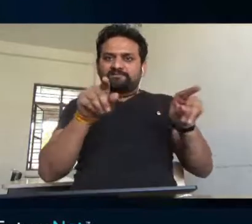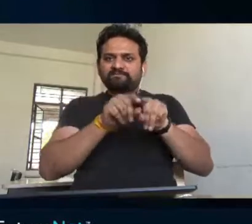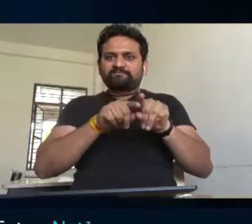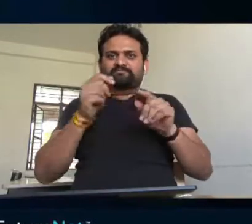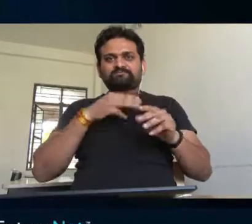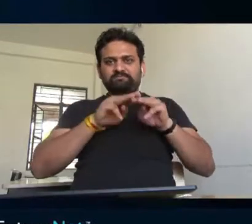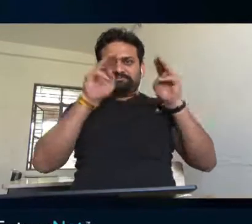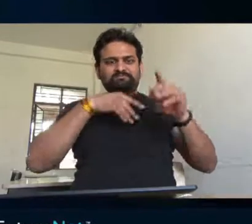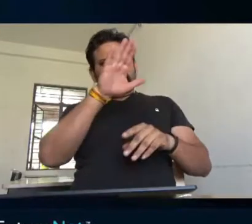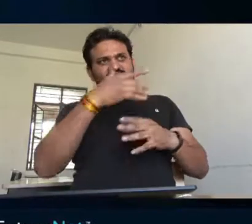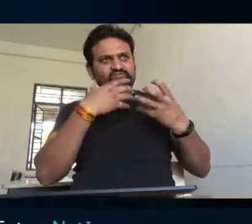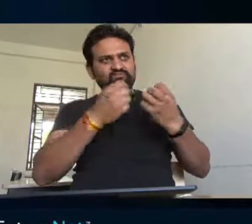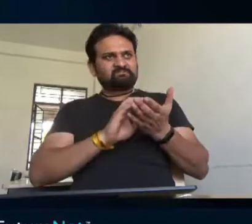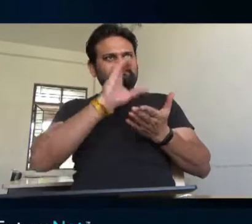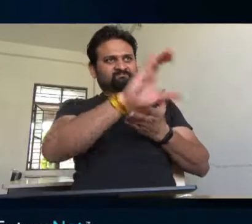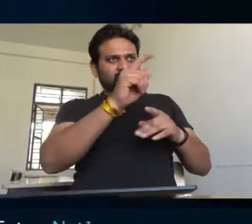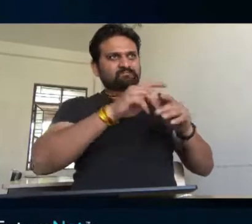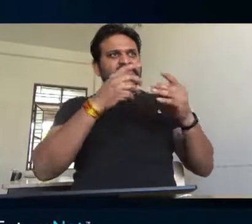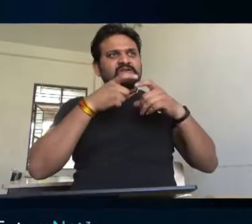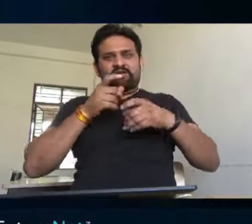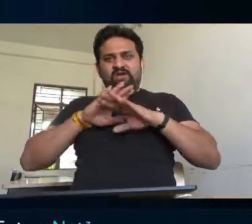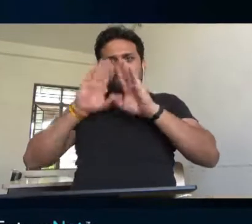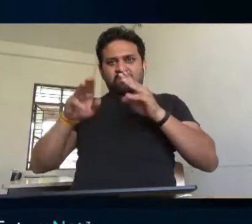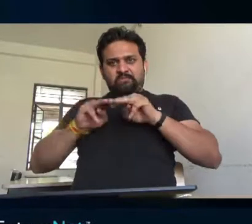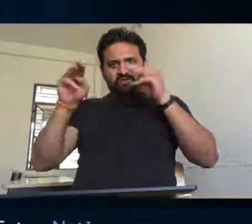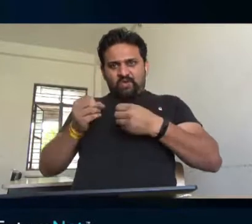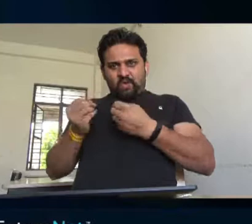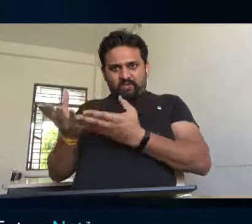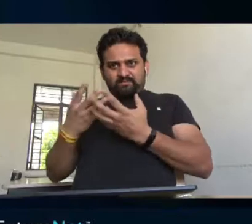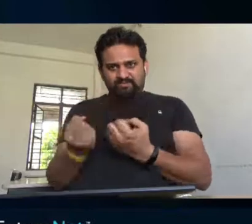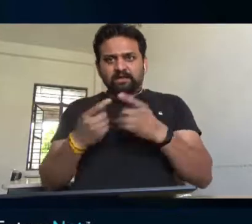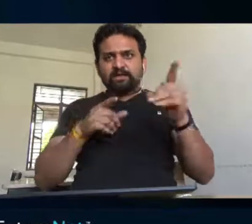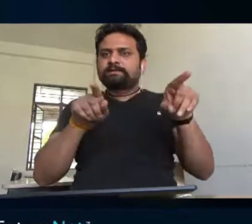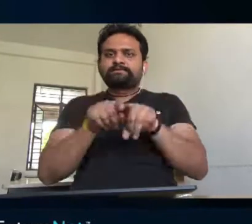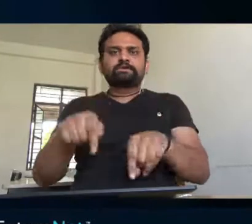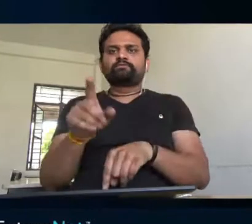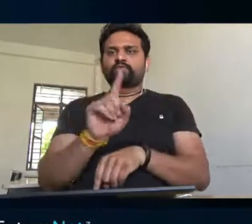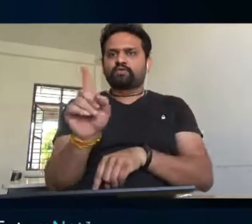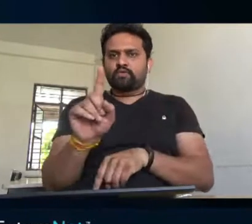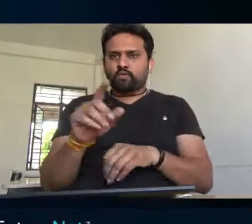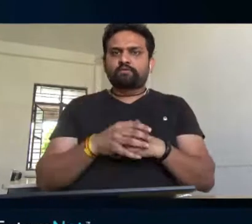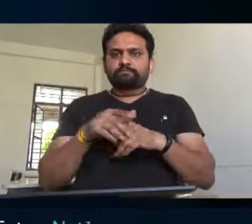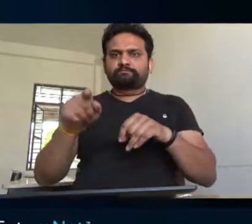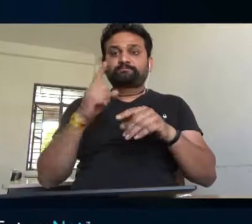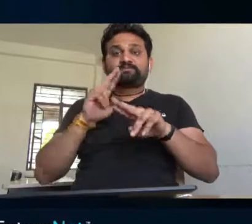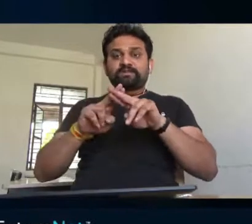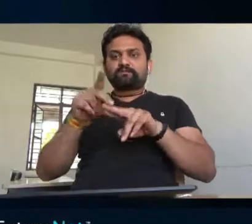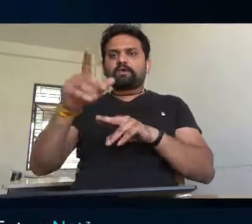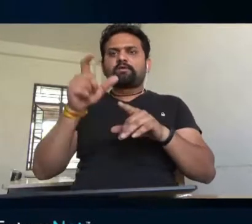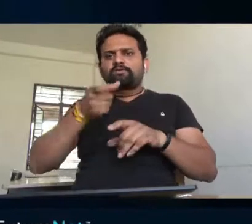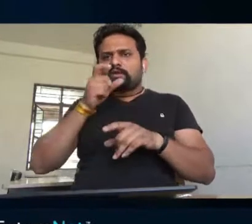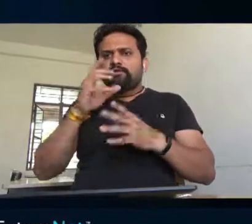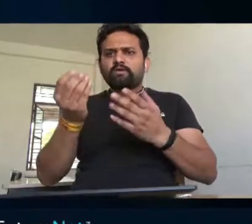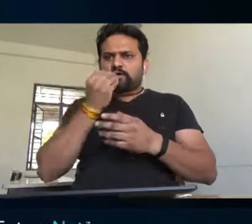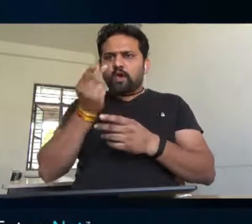me $300,000. The next one is coming, give me $500,000, give me the next one $100,000. This is not how that works. You can't open a